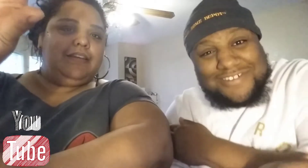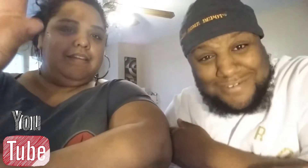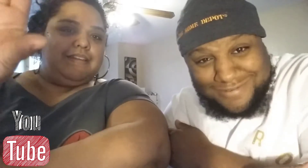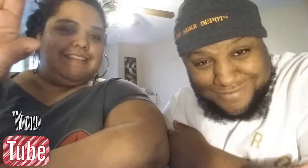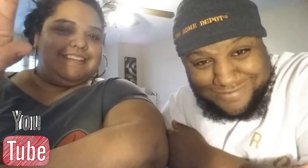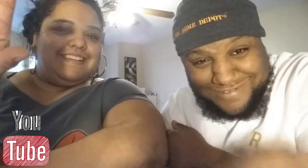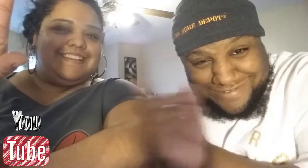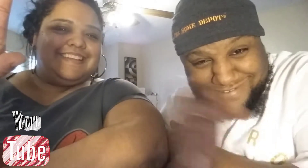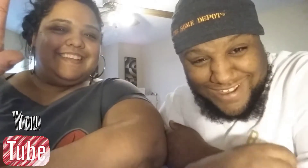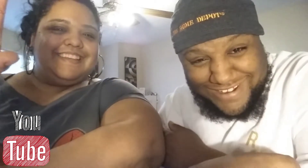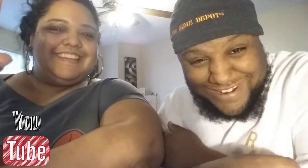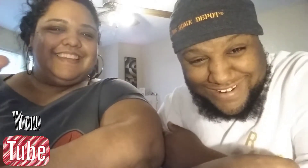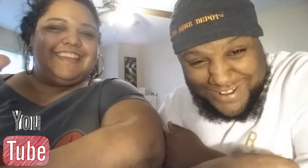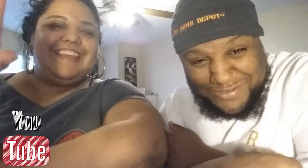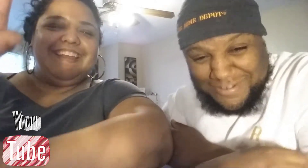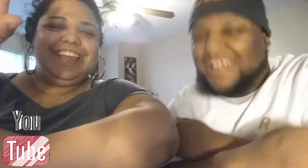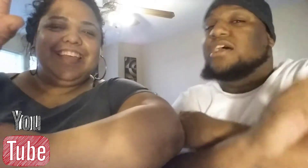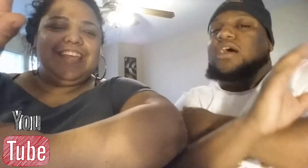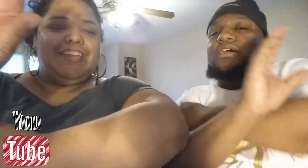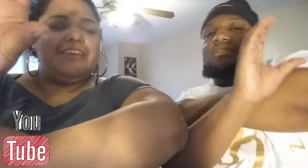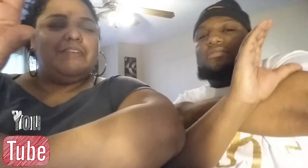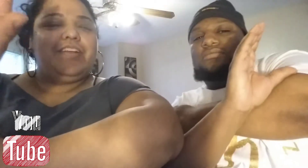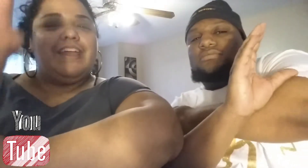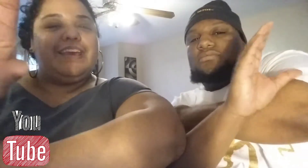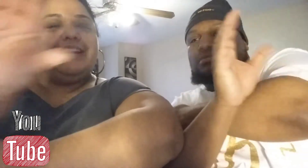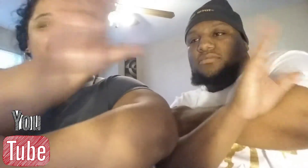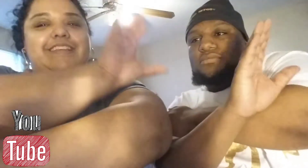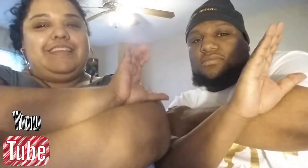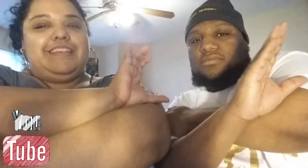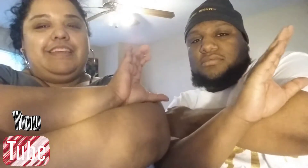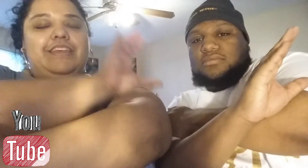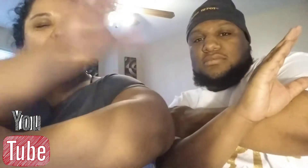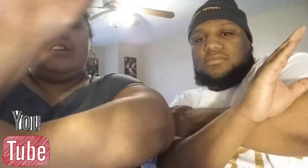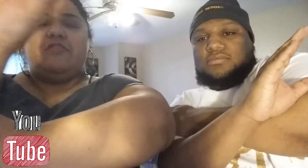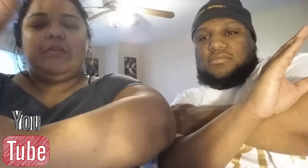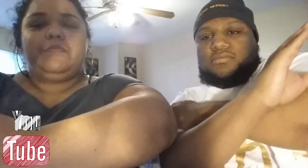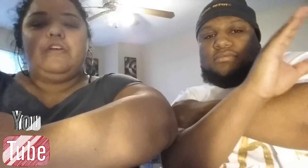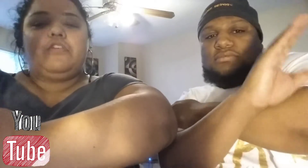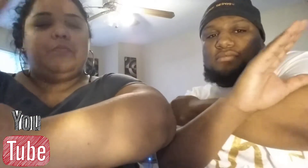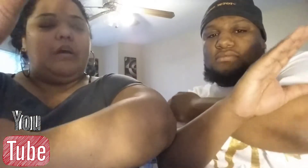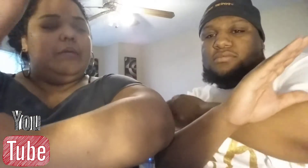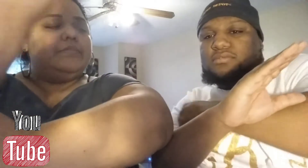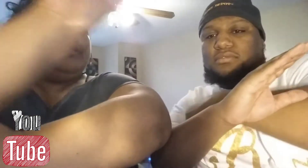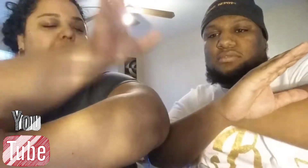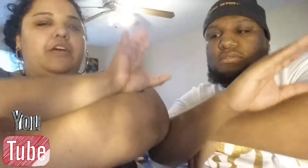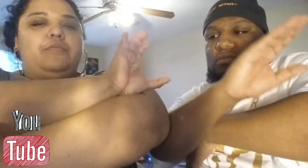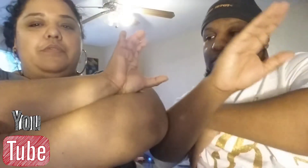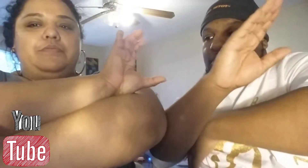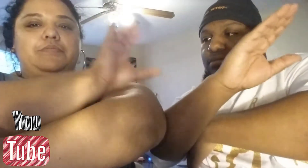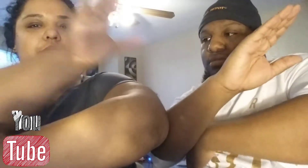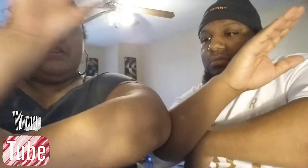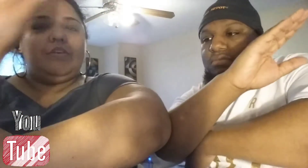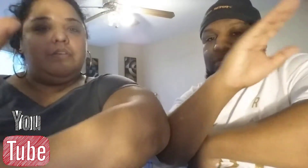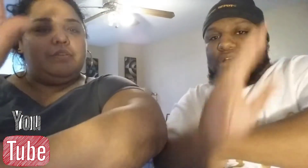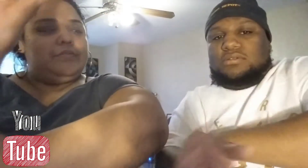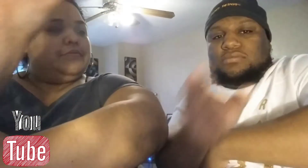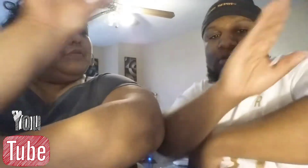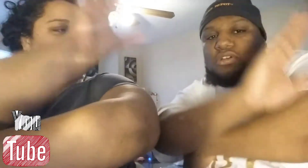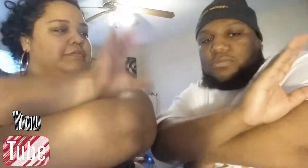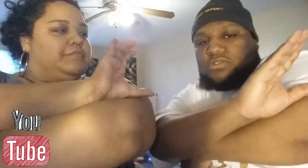Okay, you know, it's a crib gang. Yeah, that's all right. You go with your hand, then go from your palm to your elbow. Palm to my elbow,